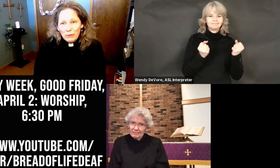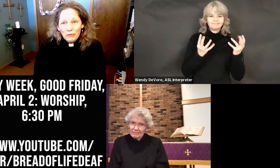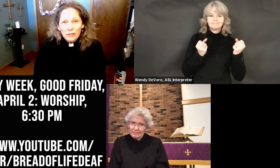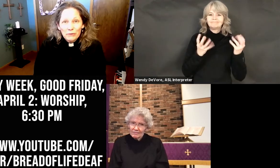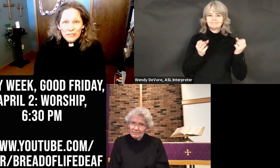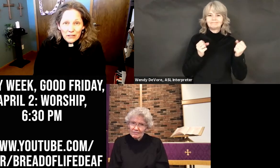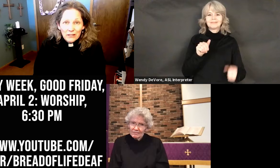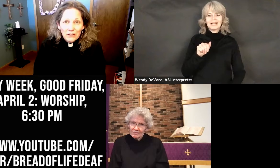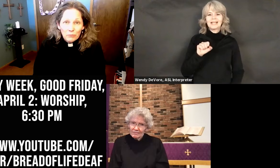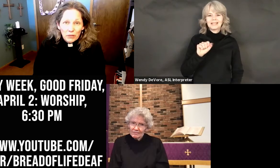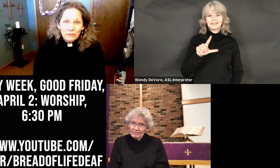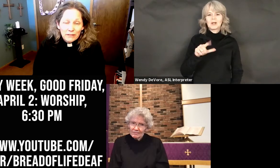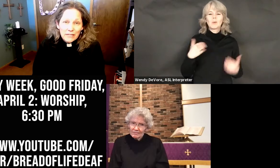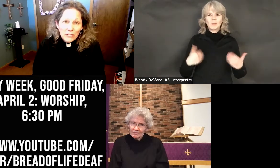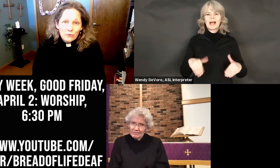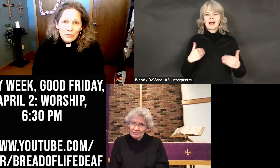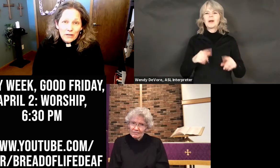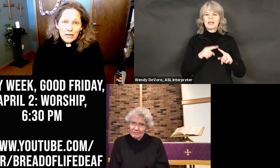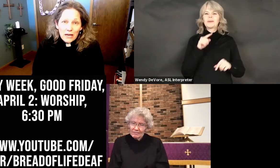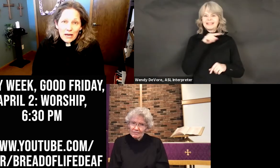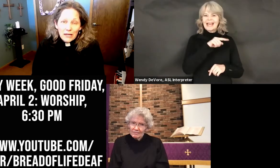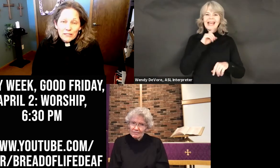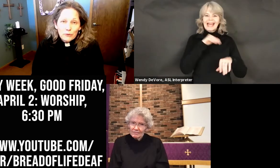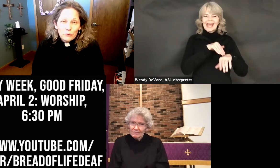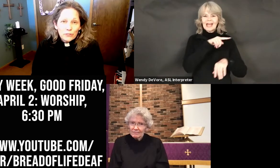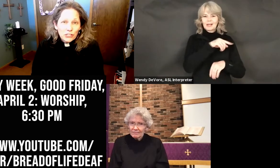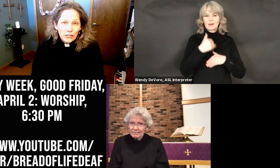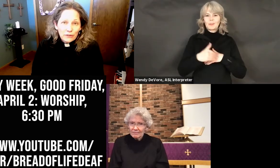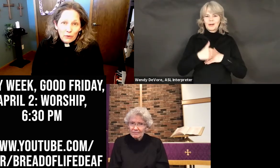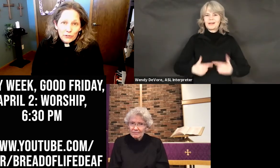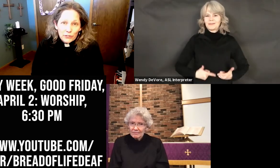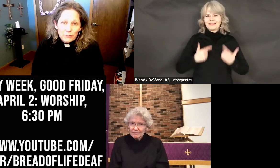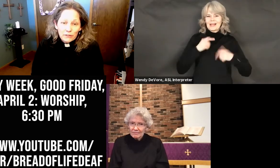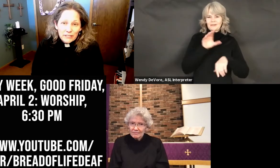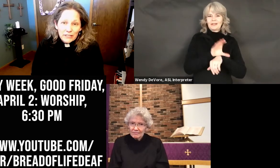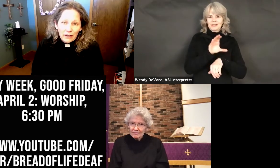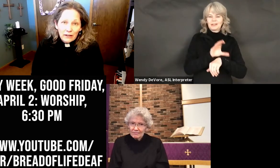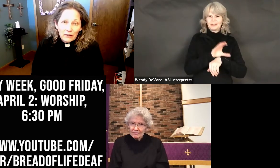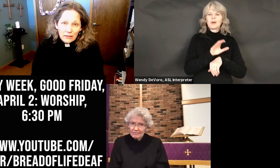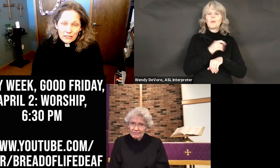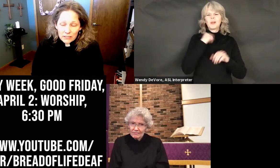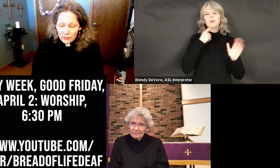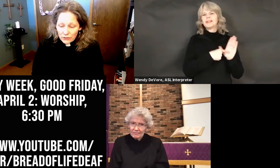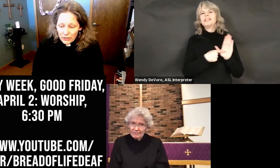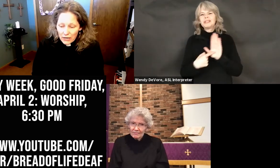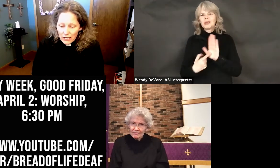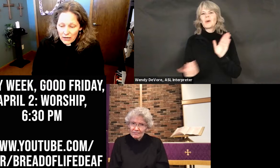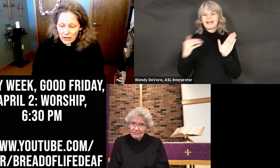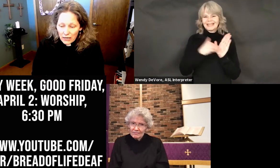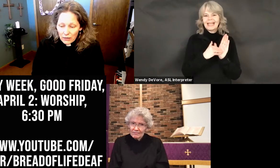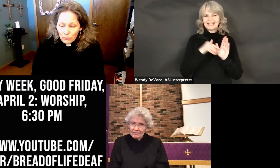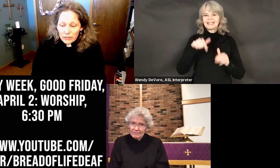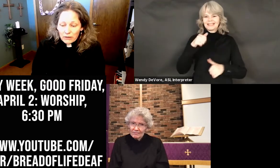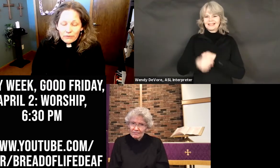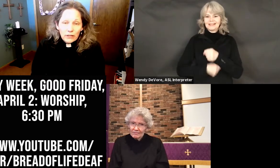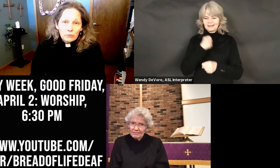really powerful, and it was in the Bread of Life Sanctuary. And so we'll share that worship service again this year.